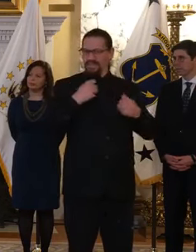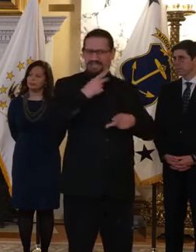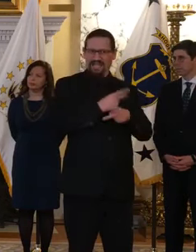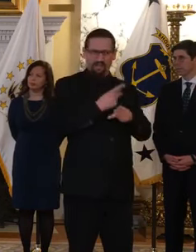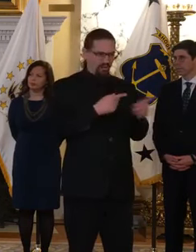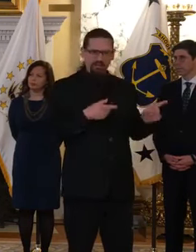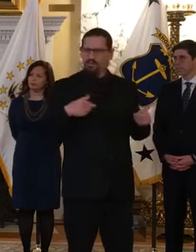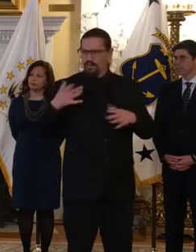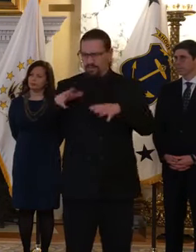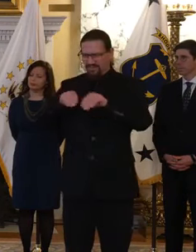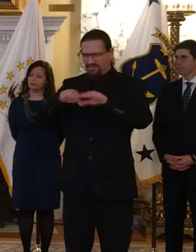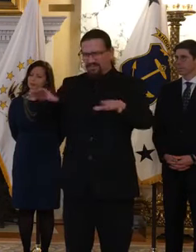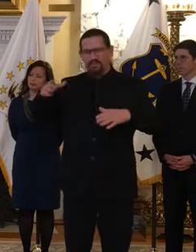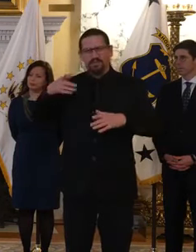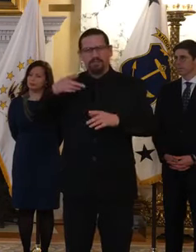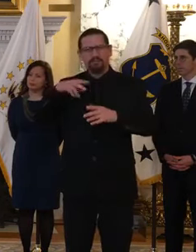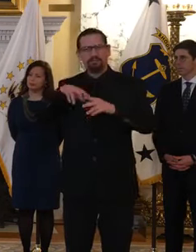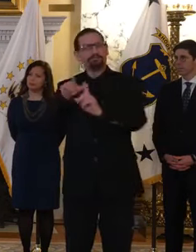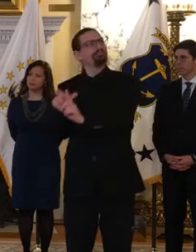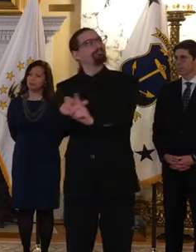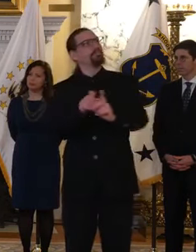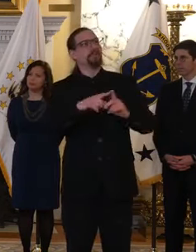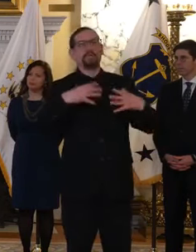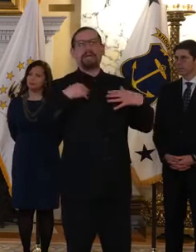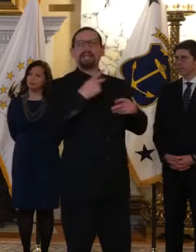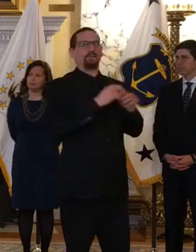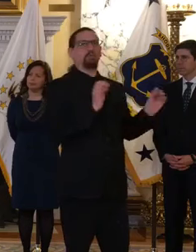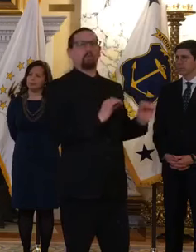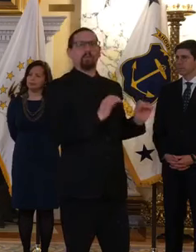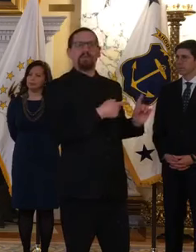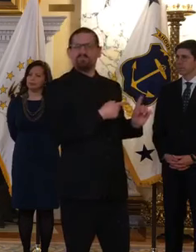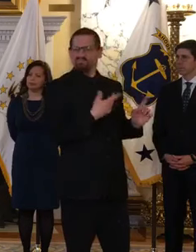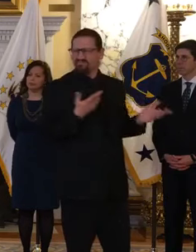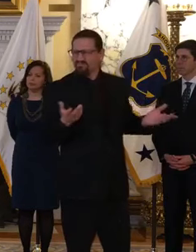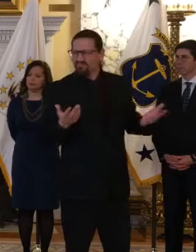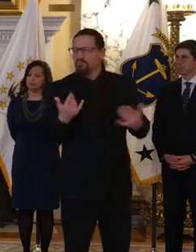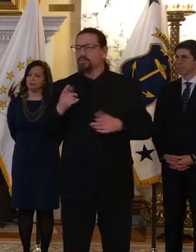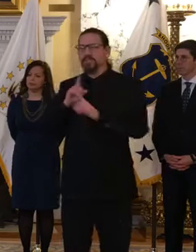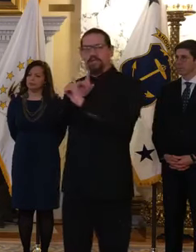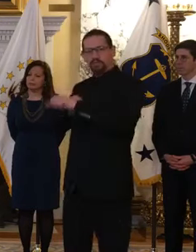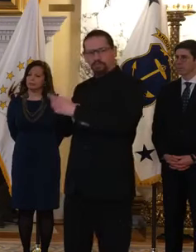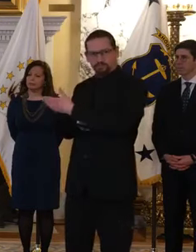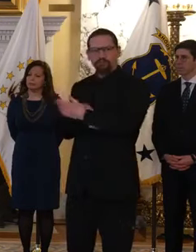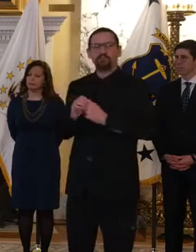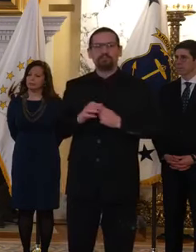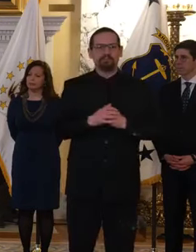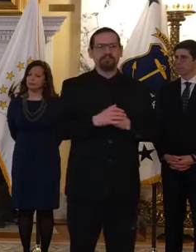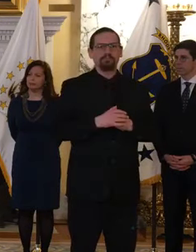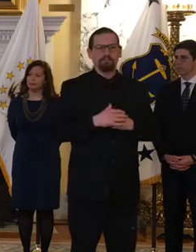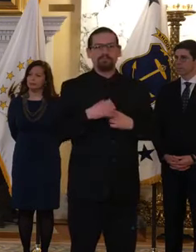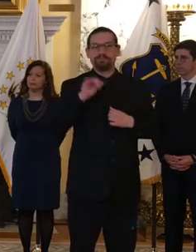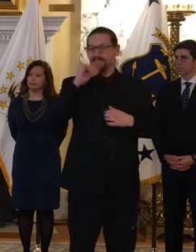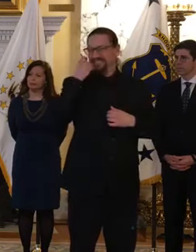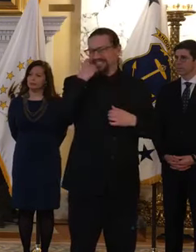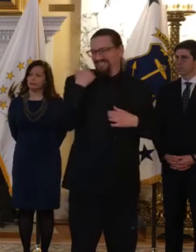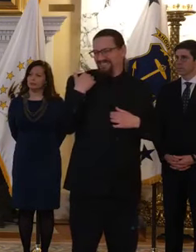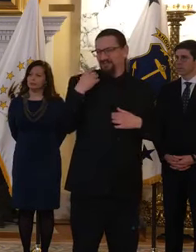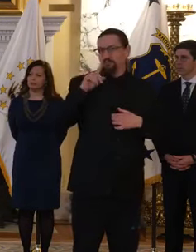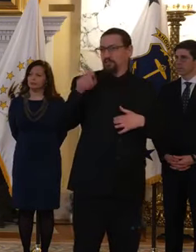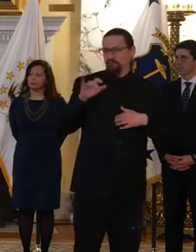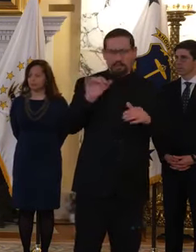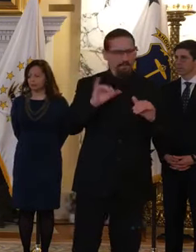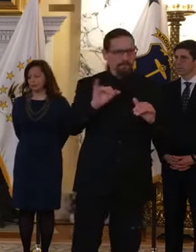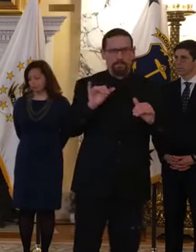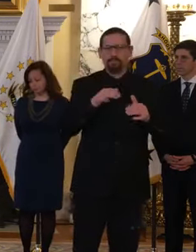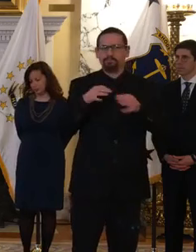same as you mentioned. Quarantining is a key component that allows someone to self-monitor